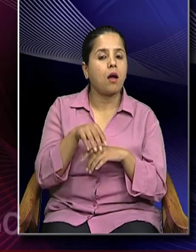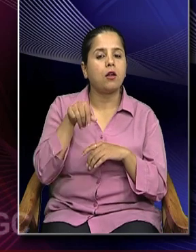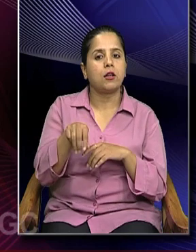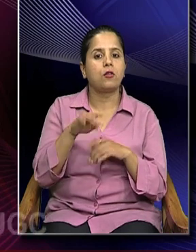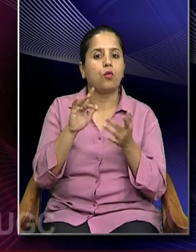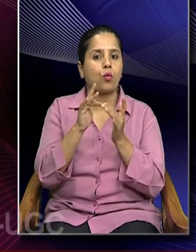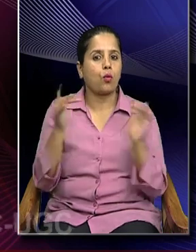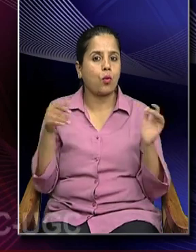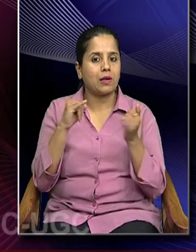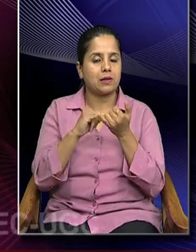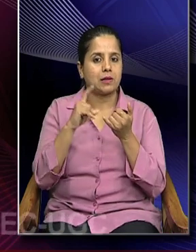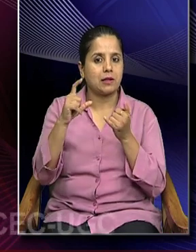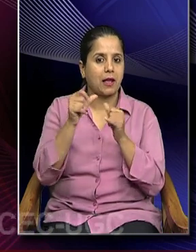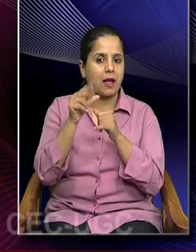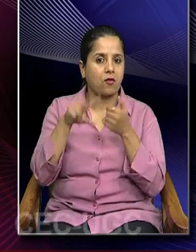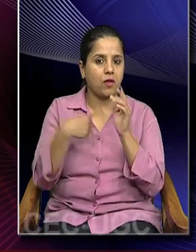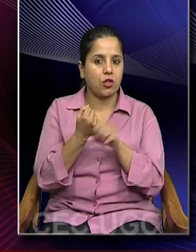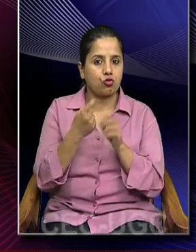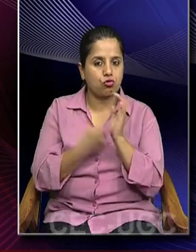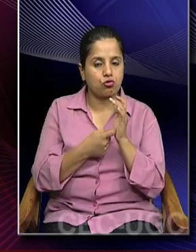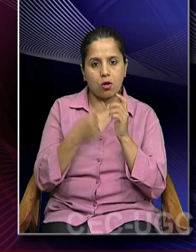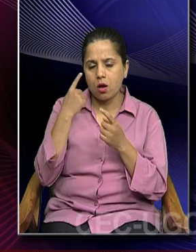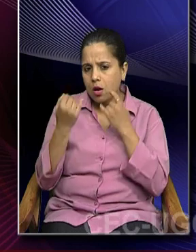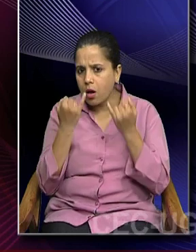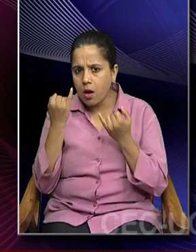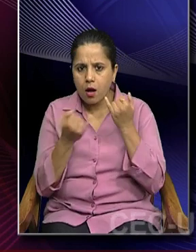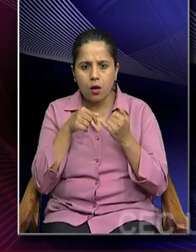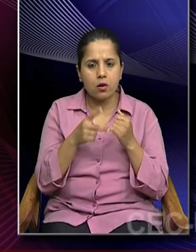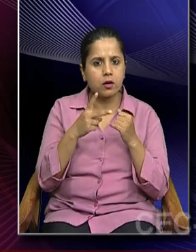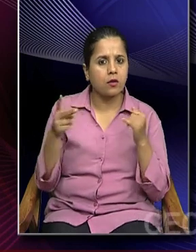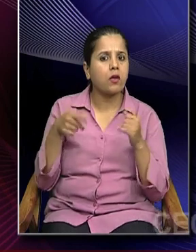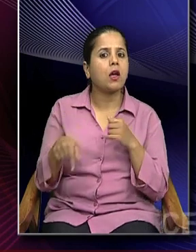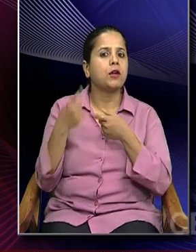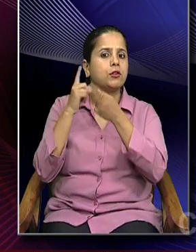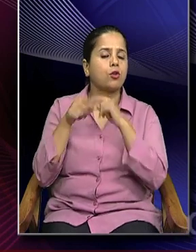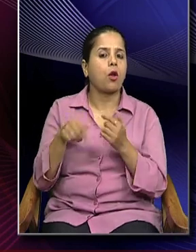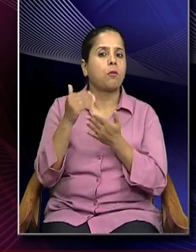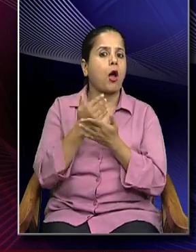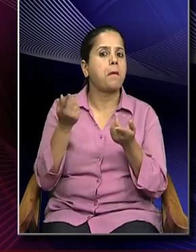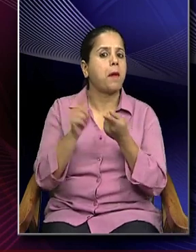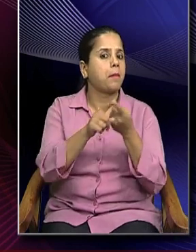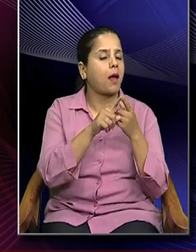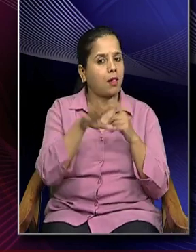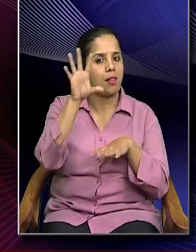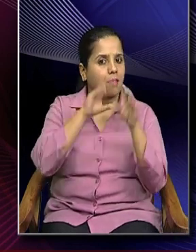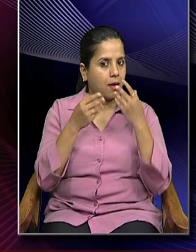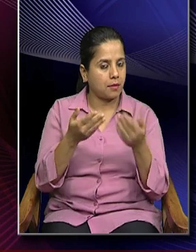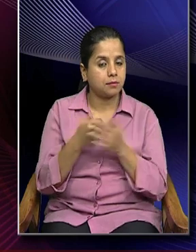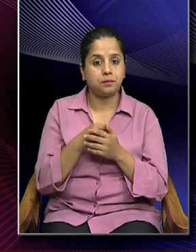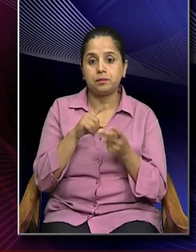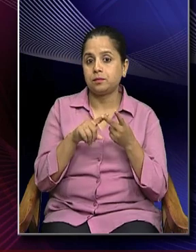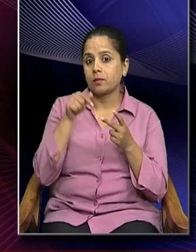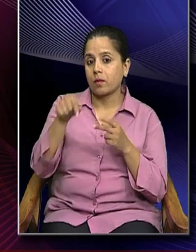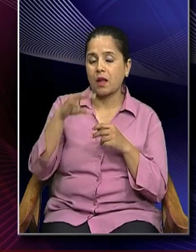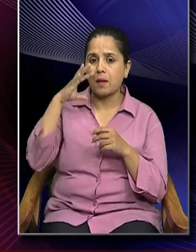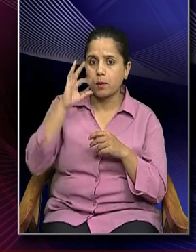virtual scavenger hunt to learn about the different historical event. The next most important